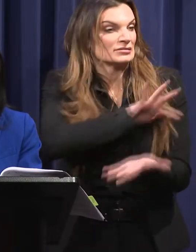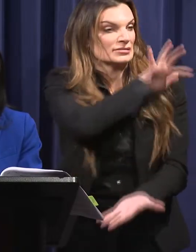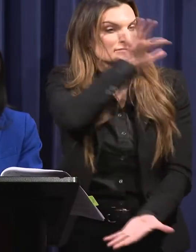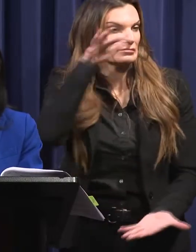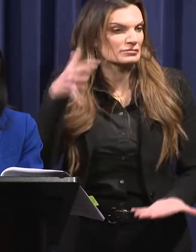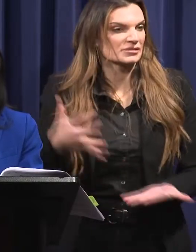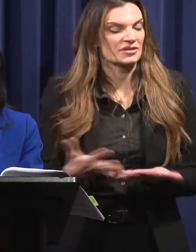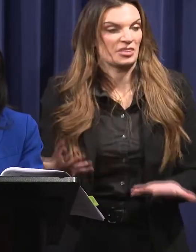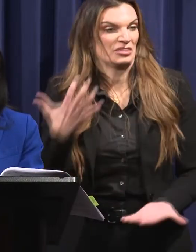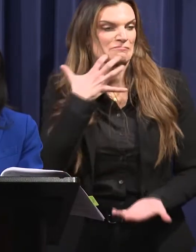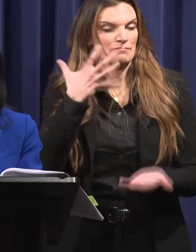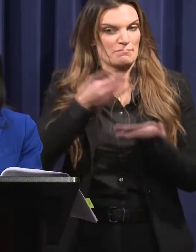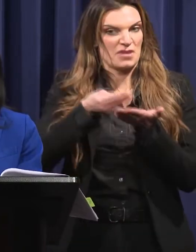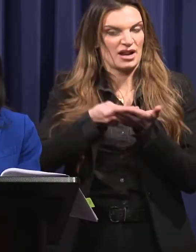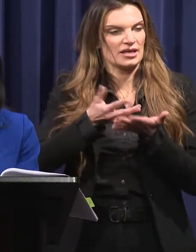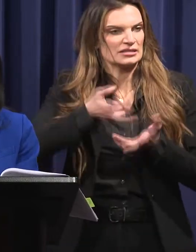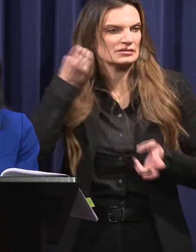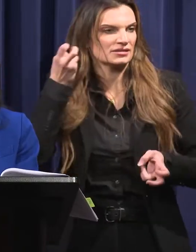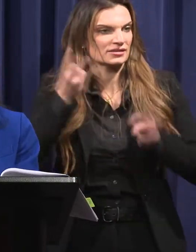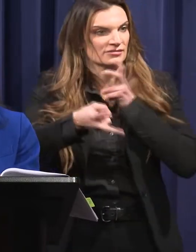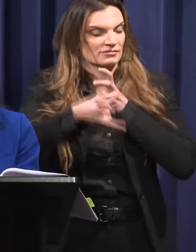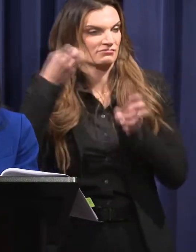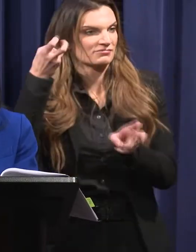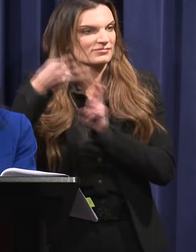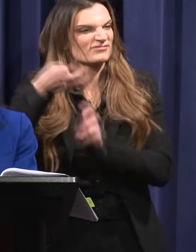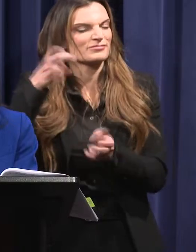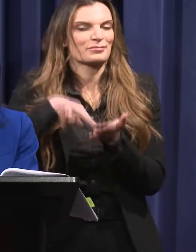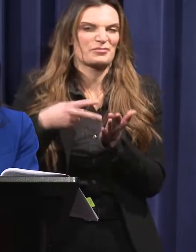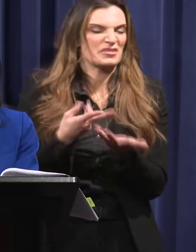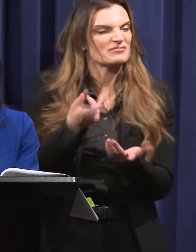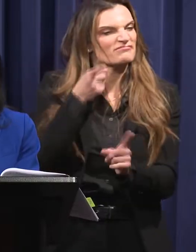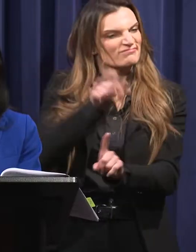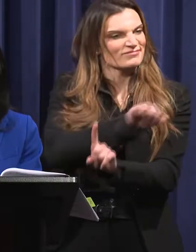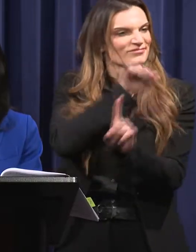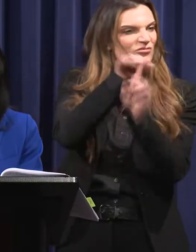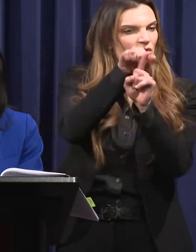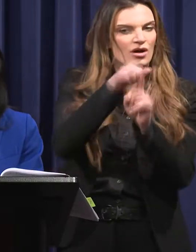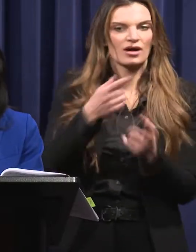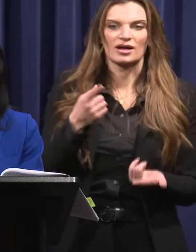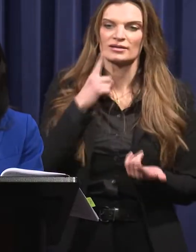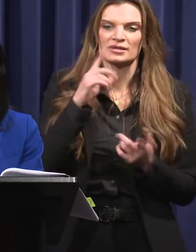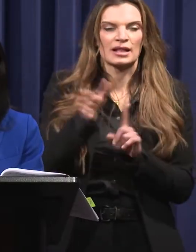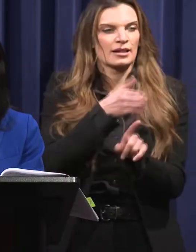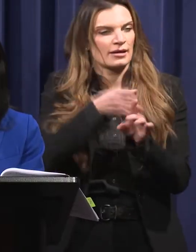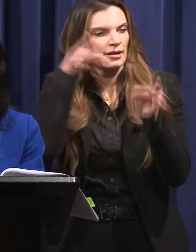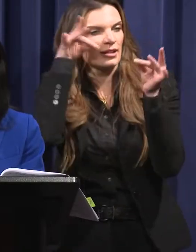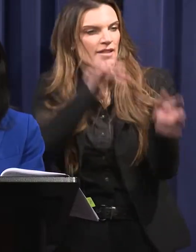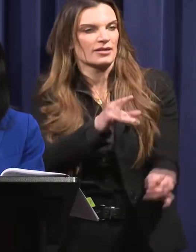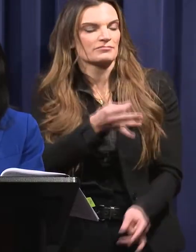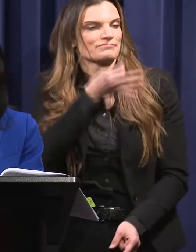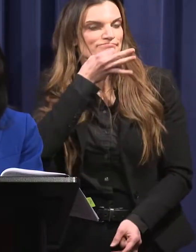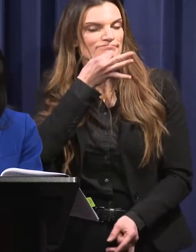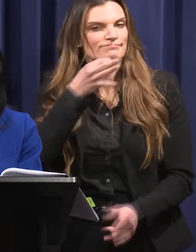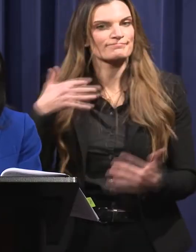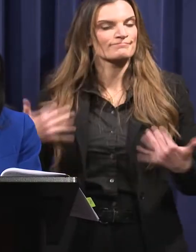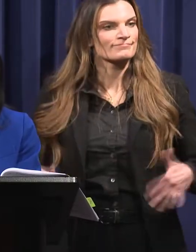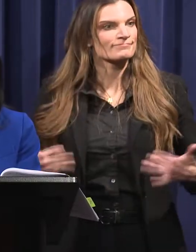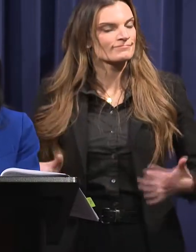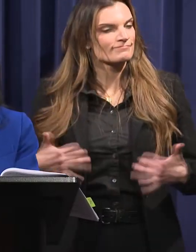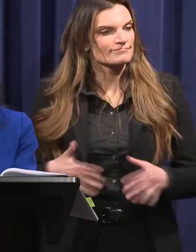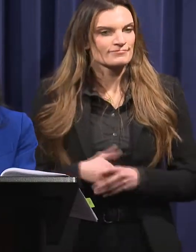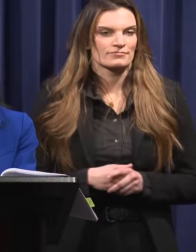money can all too easily become vulnerable to fraudsters, to con men and con women. And